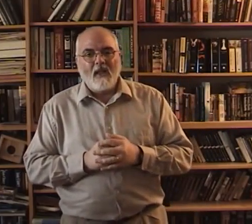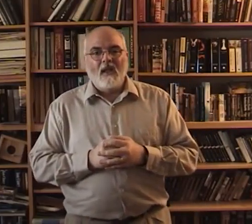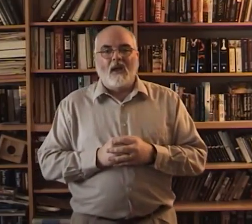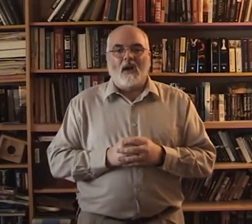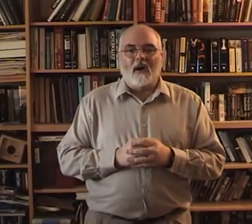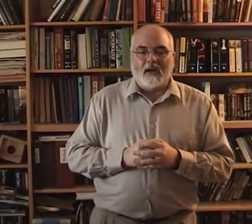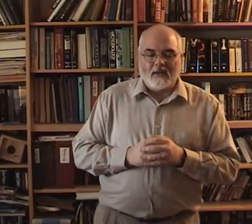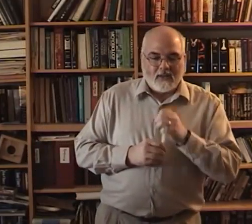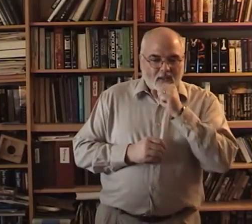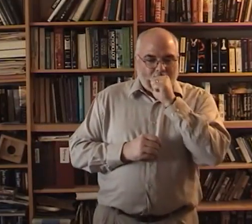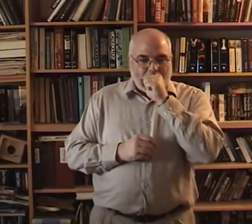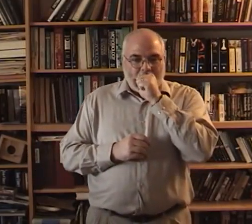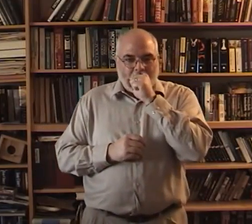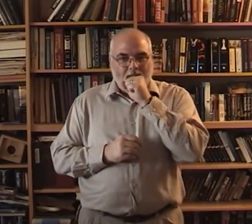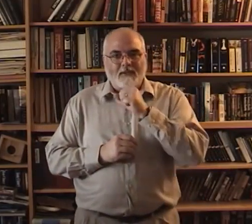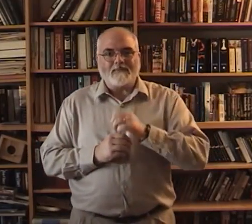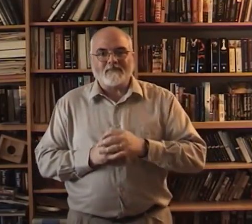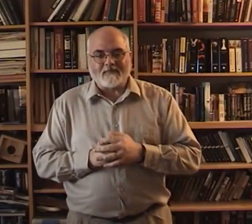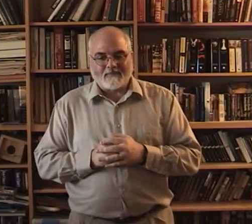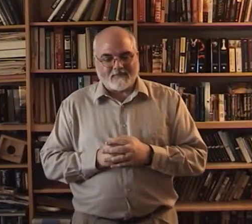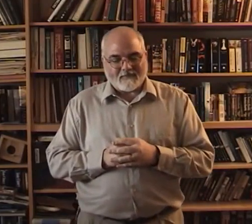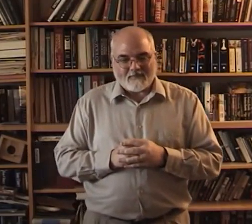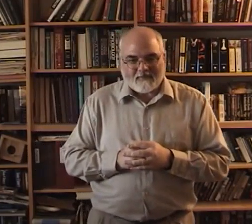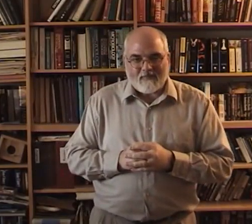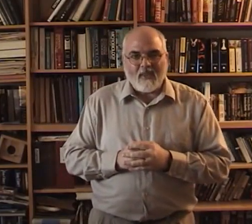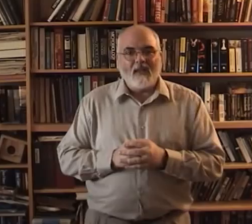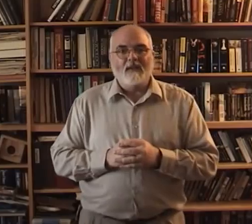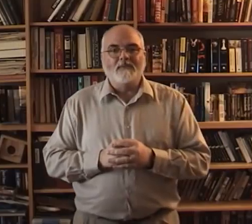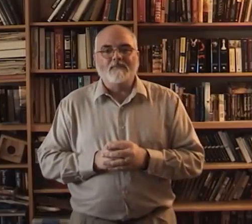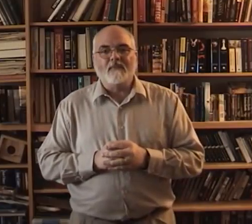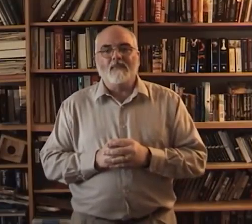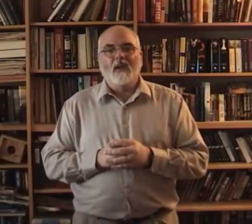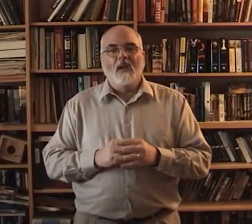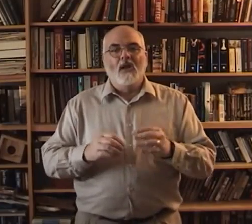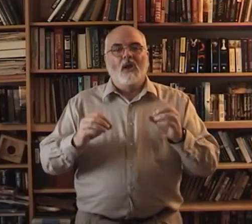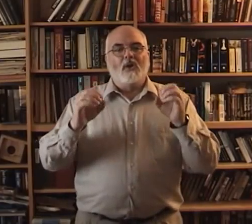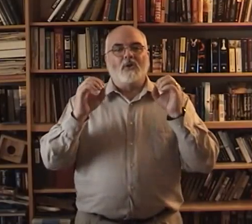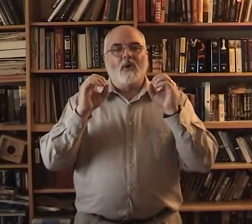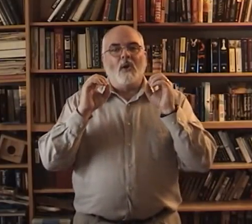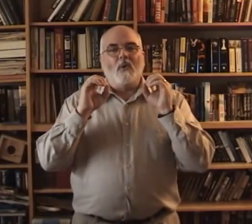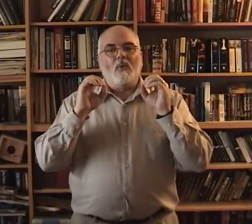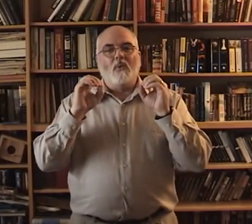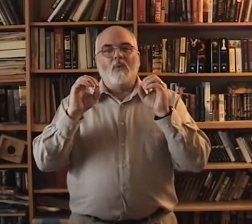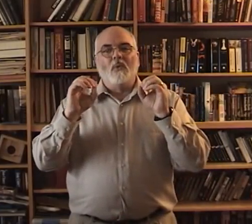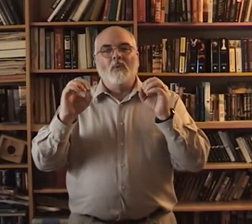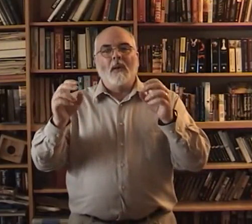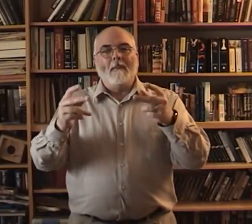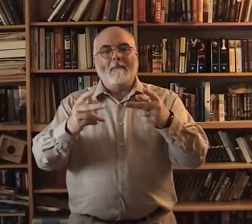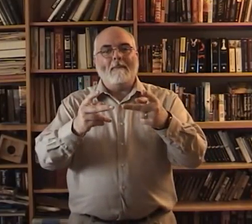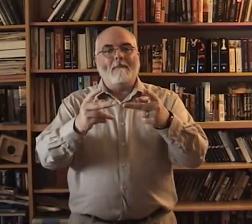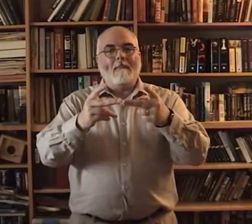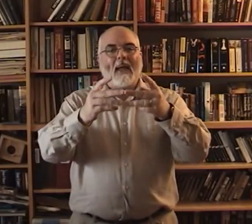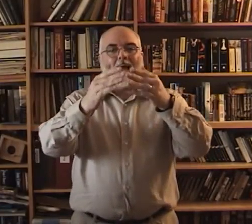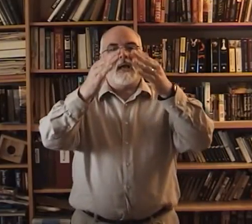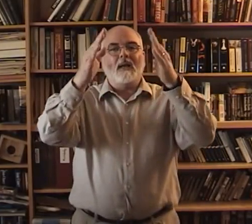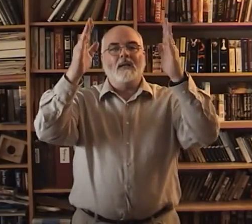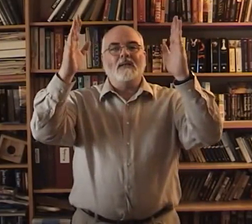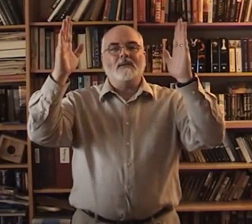now, start developing some habits of where you're going to put your signs and such, so that it does look